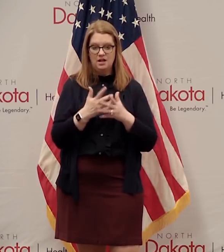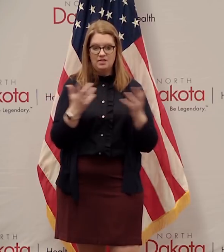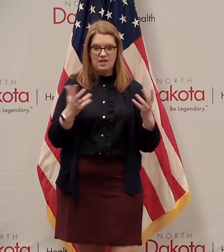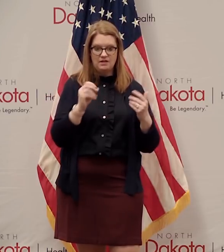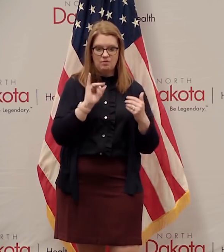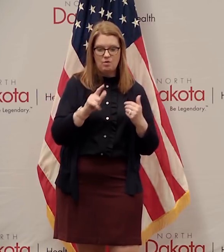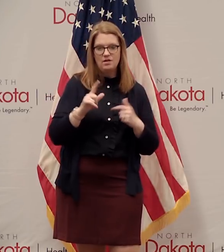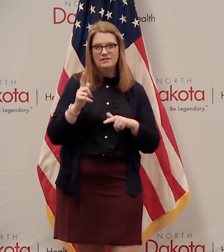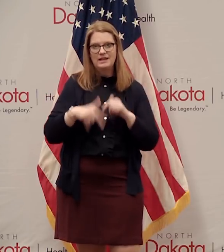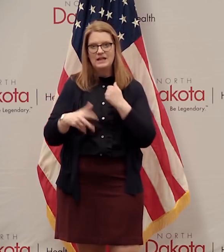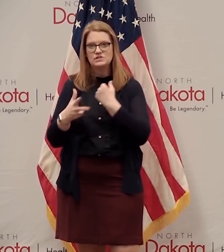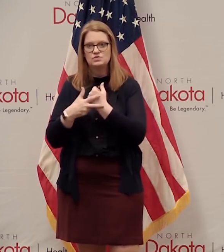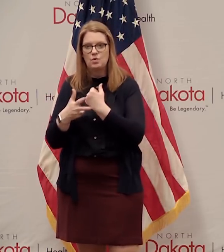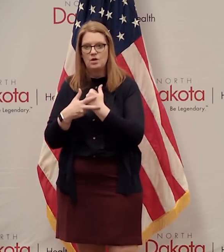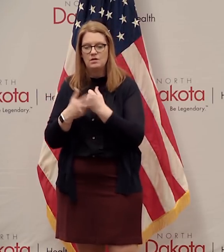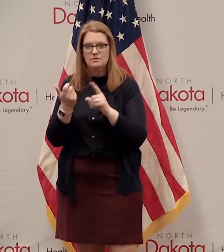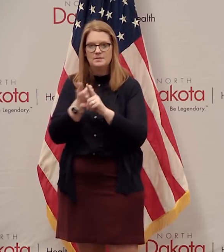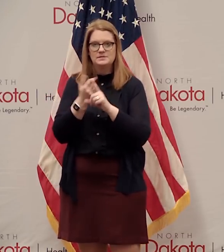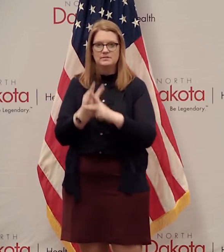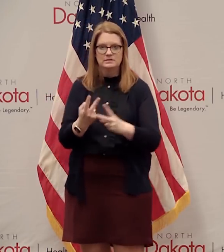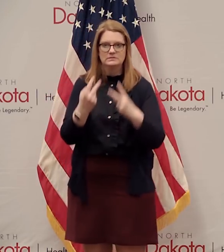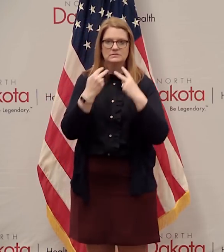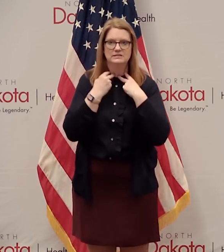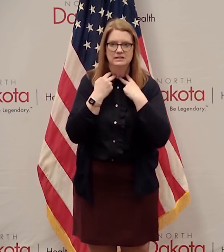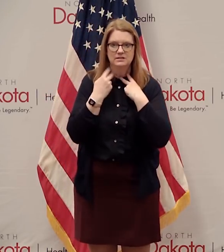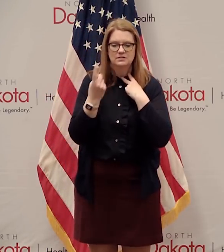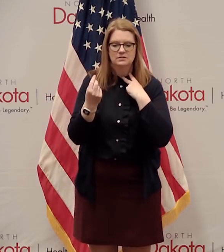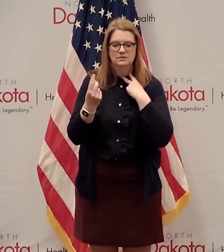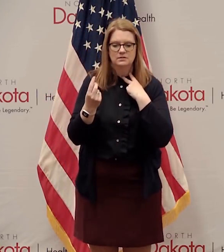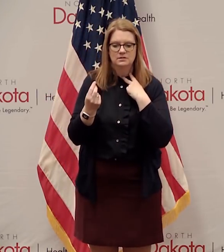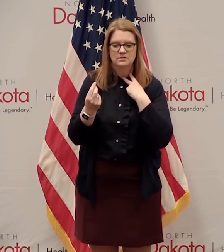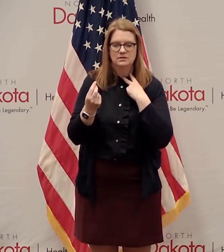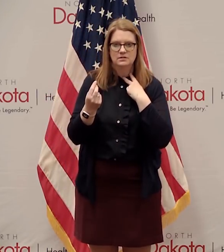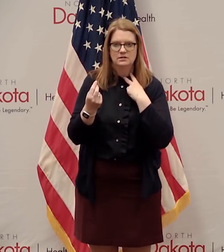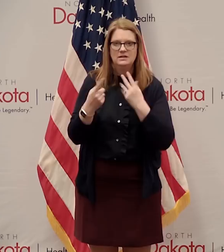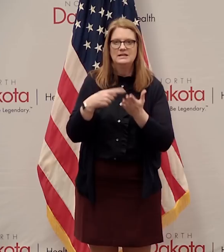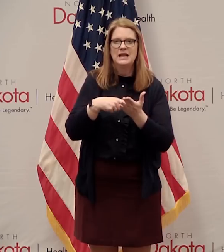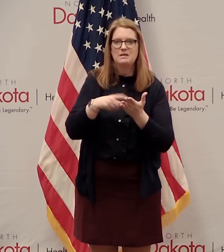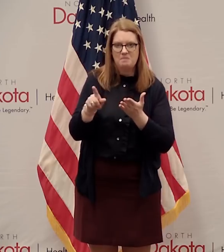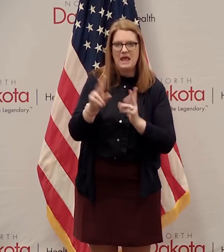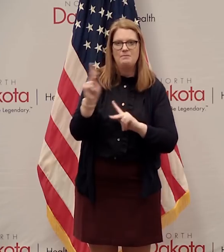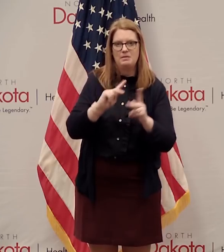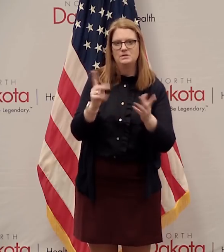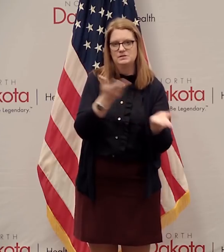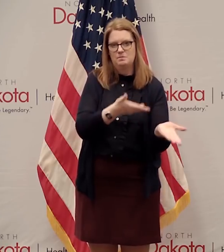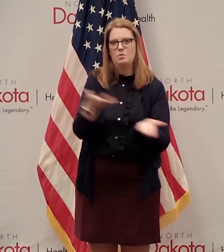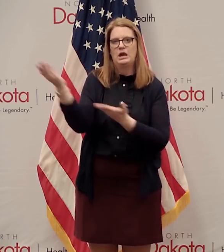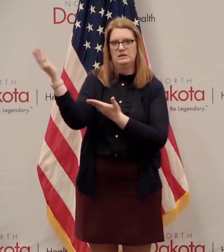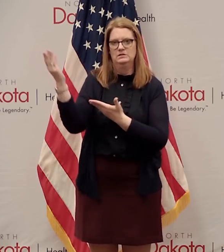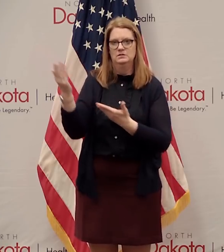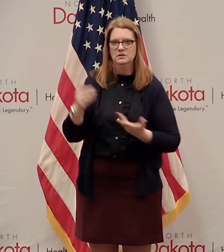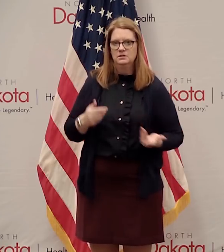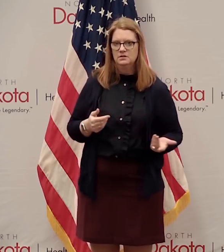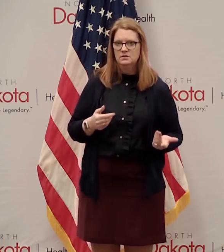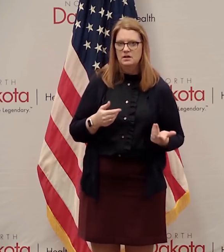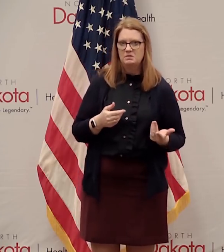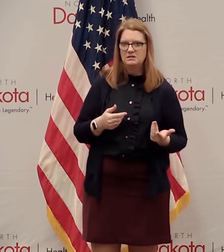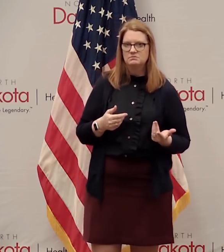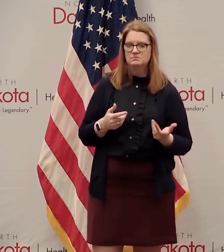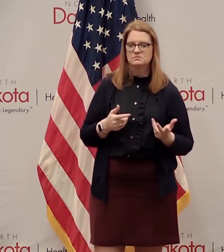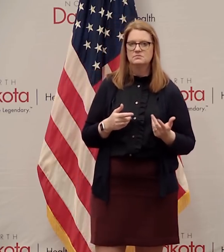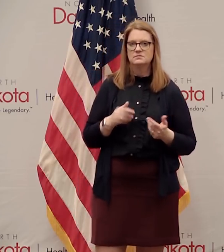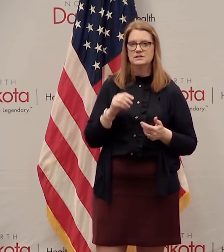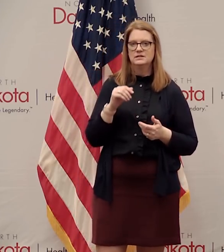store it, literally got themselves in a situation today where they had to pay people to take it. So not only did